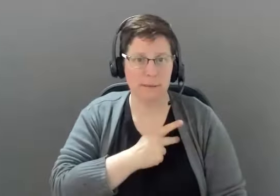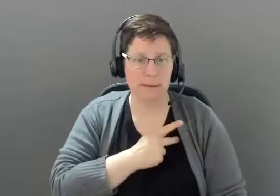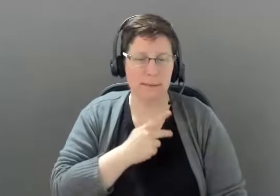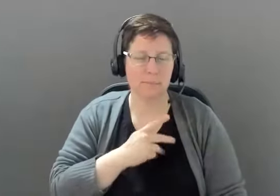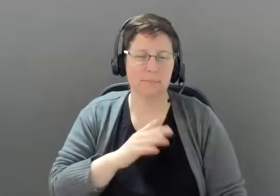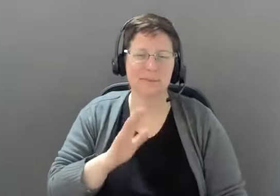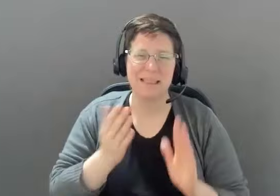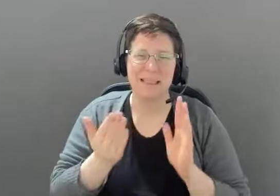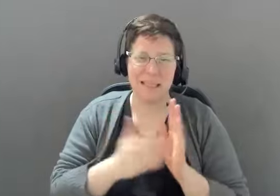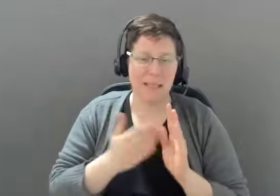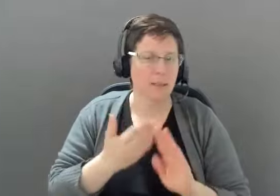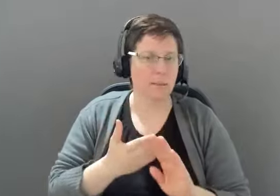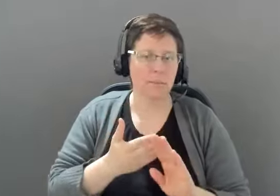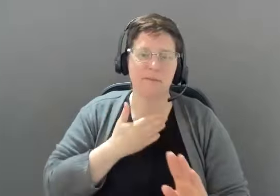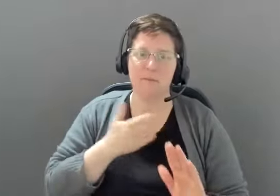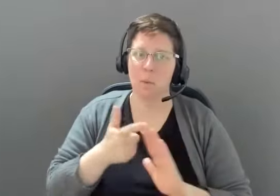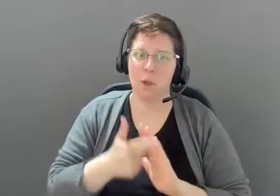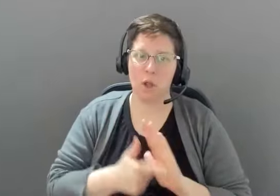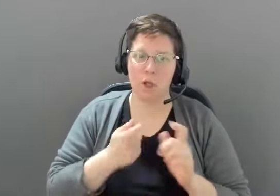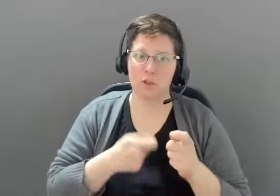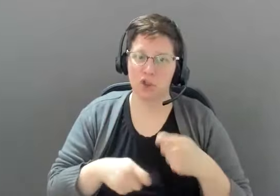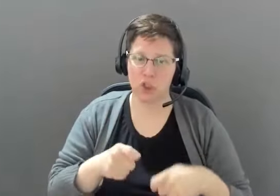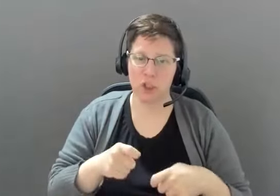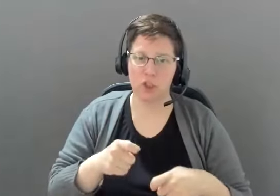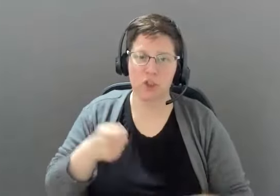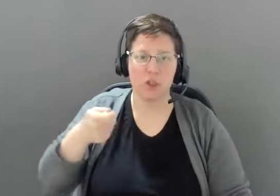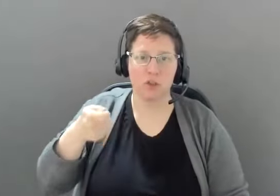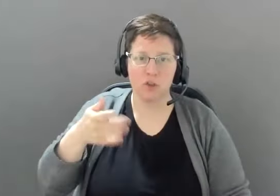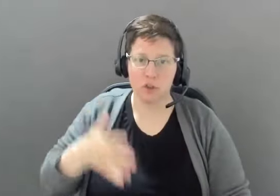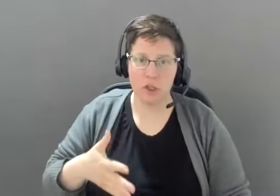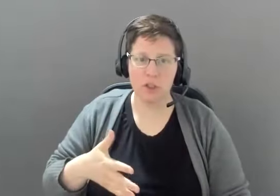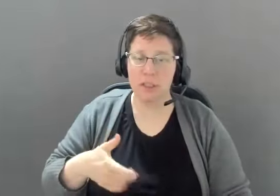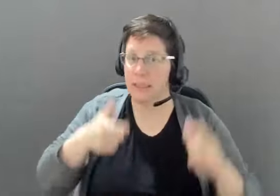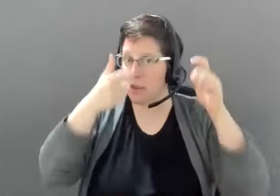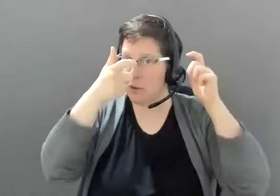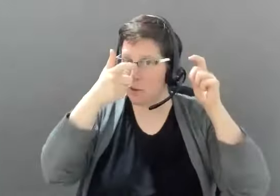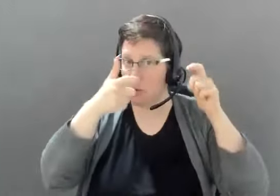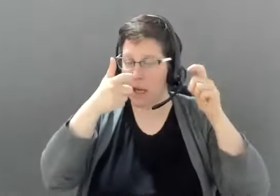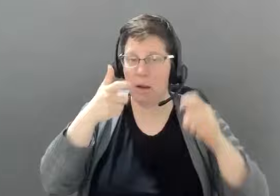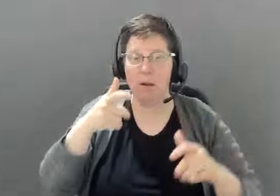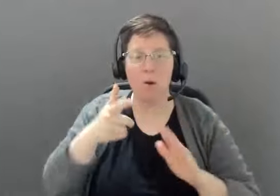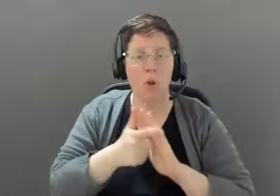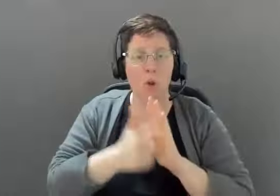even before the law changed, judges and crown attorneys weren't really sure of how publication bans